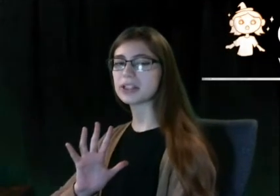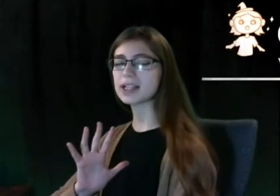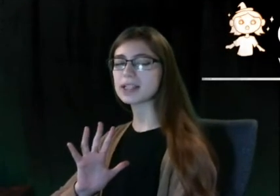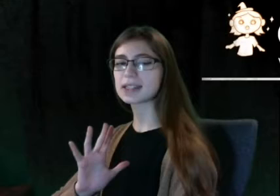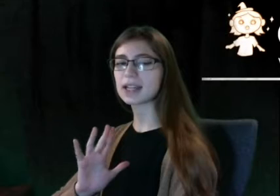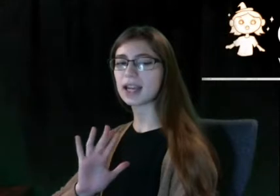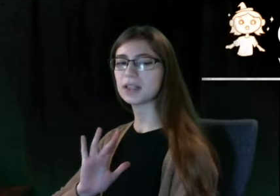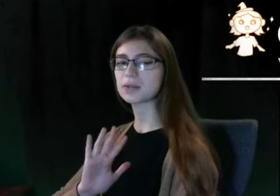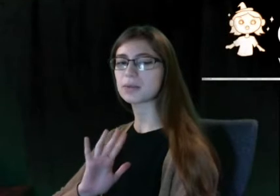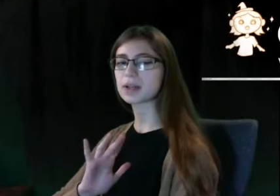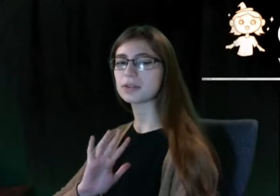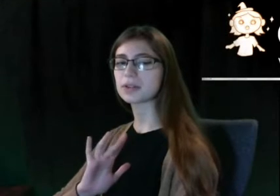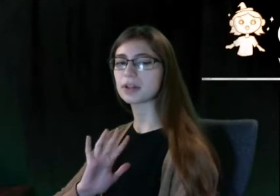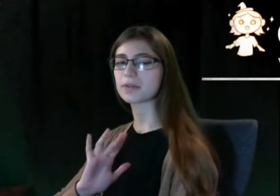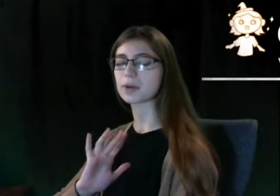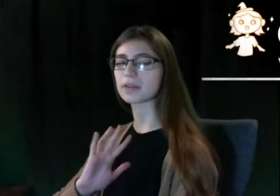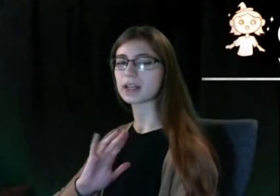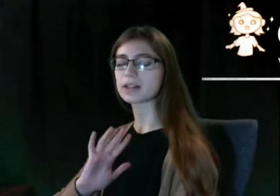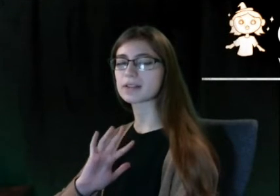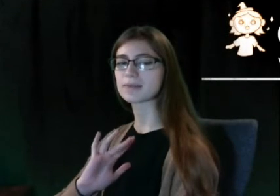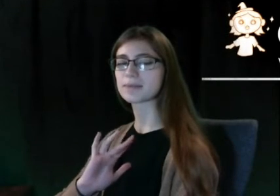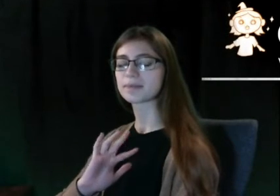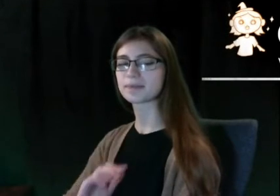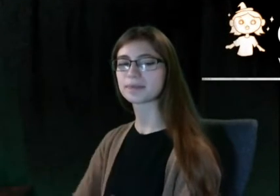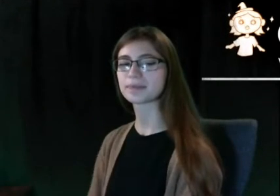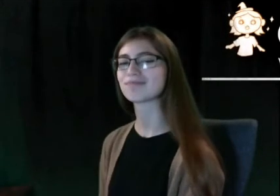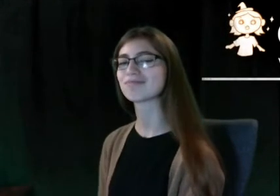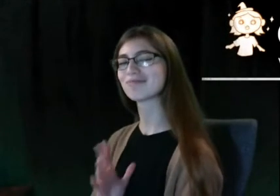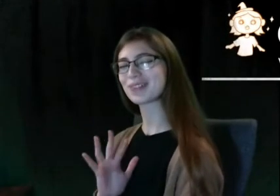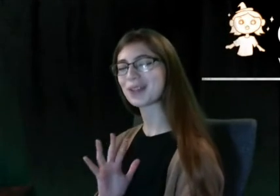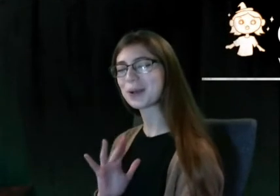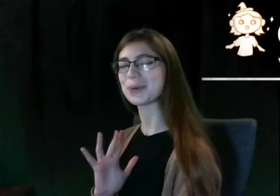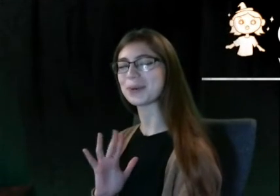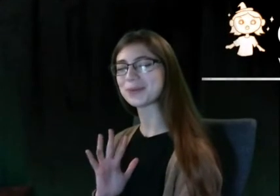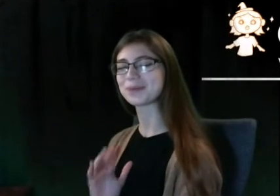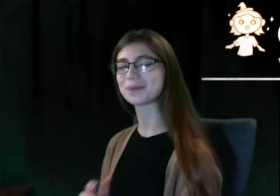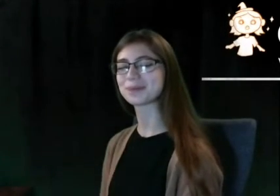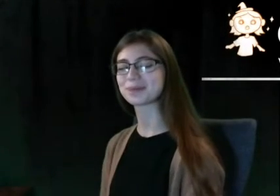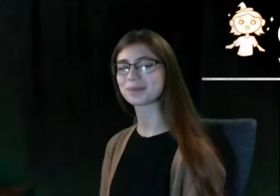chest and wiggle your 4 fingers. Cool.